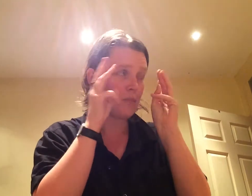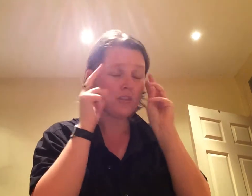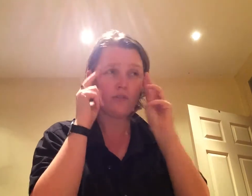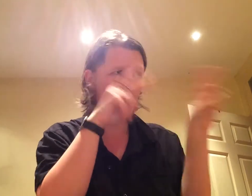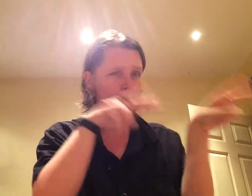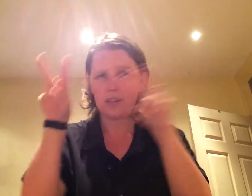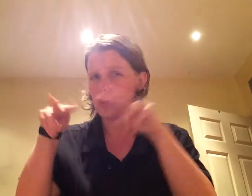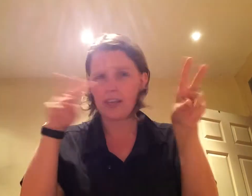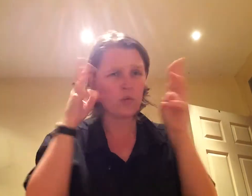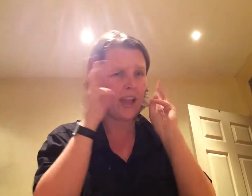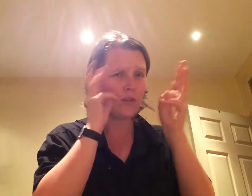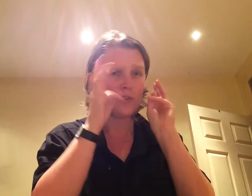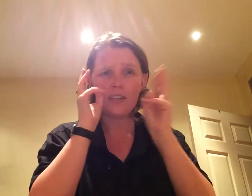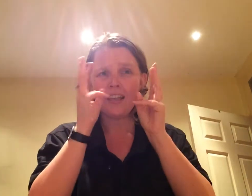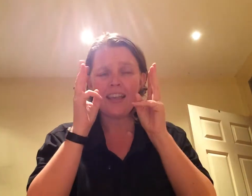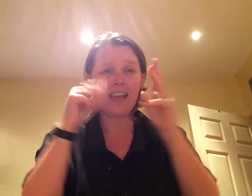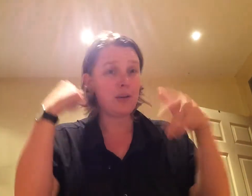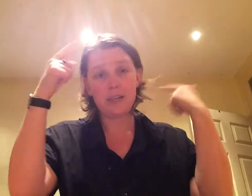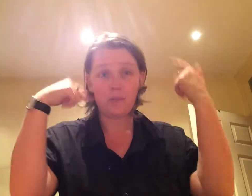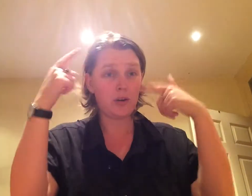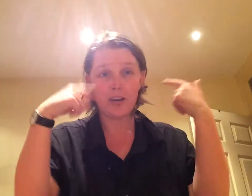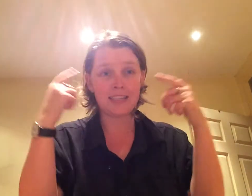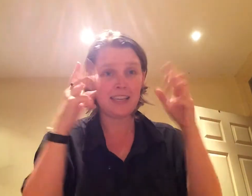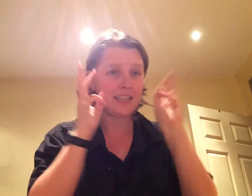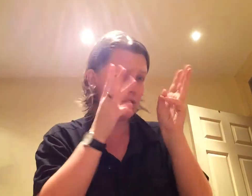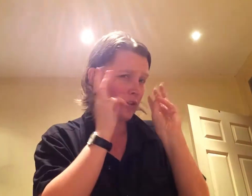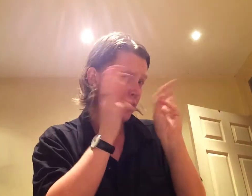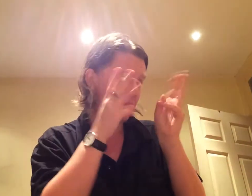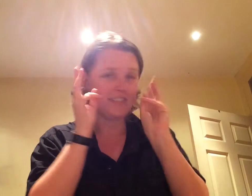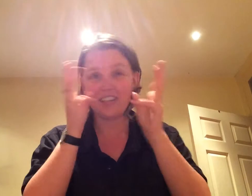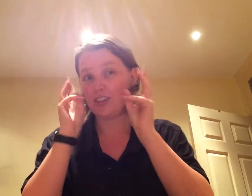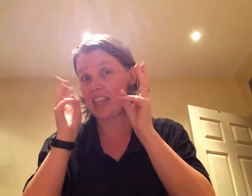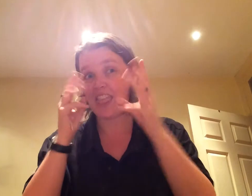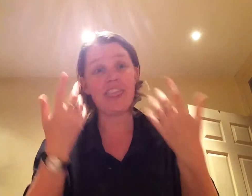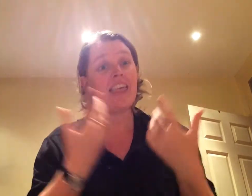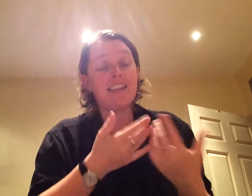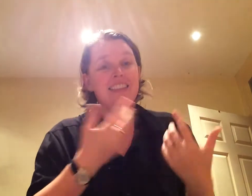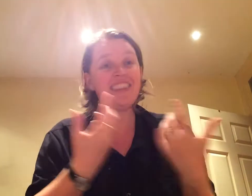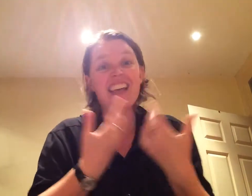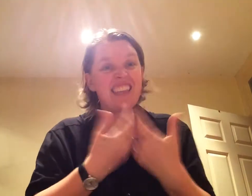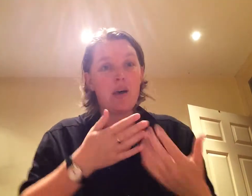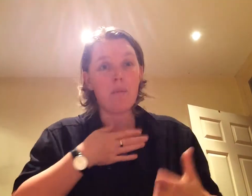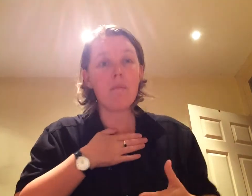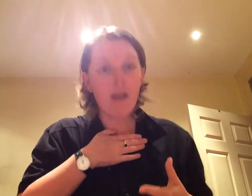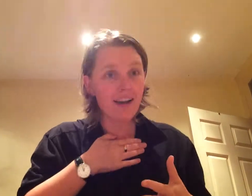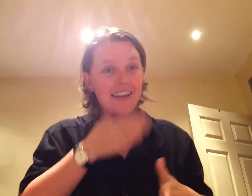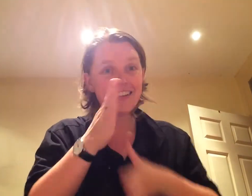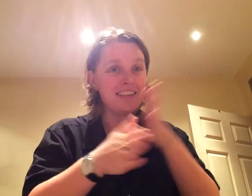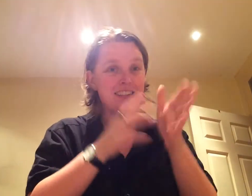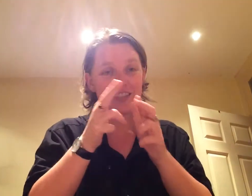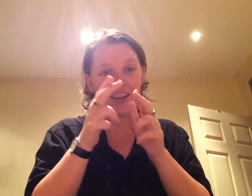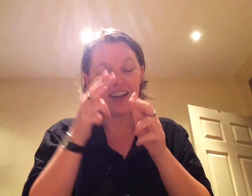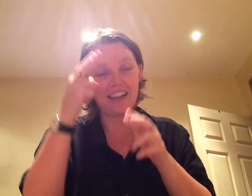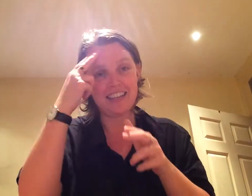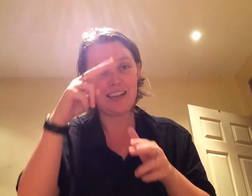sort of always looking around, and I'm a little bit crazy, so it just sort of that's how my sign name